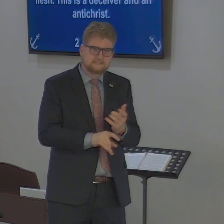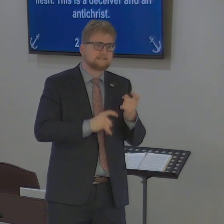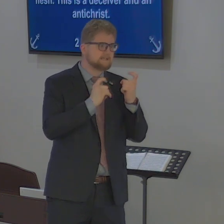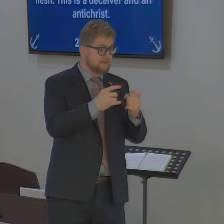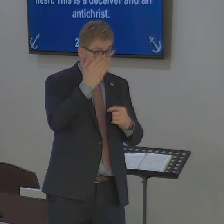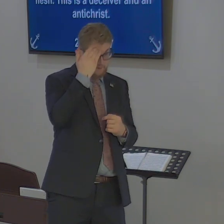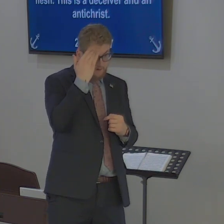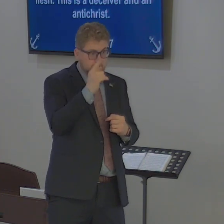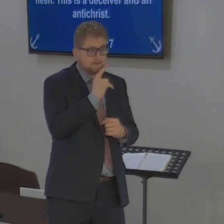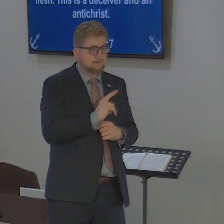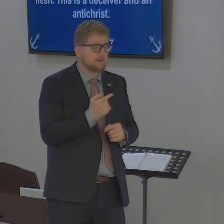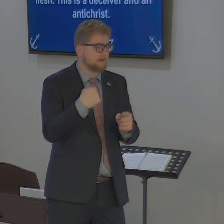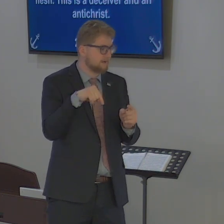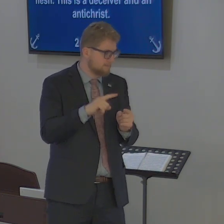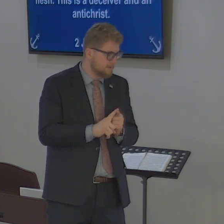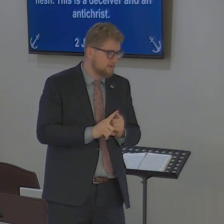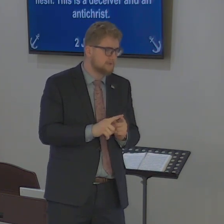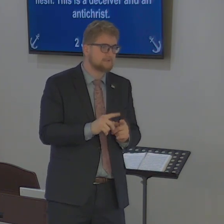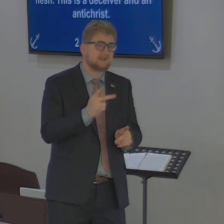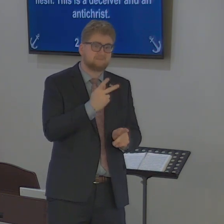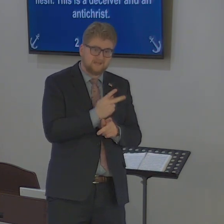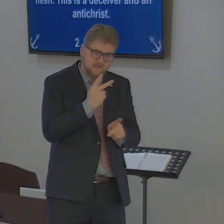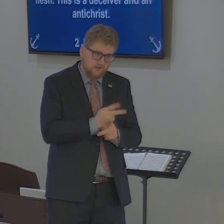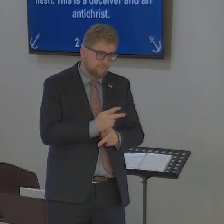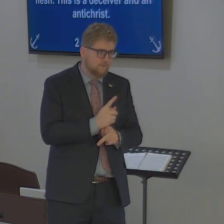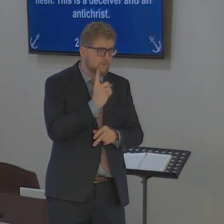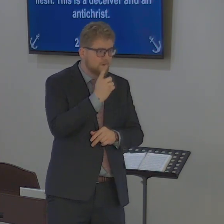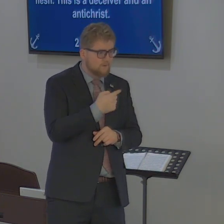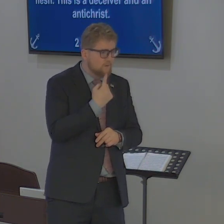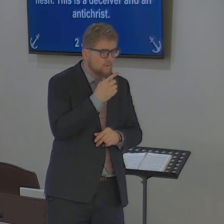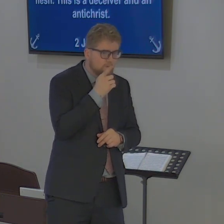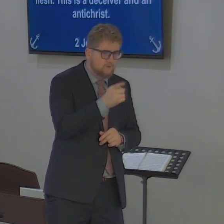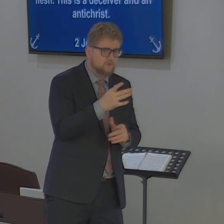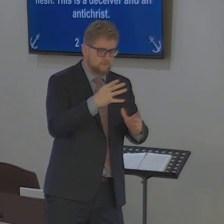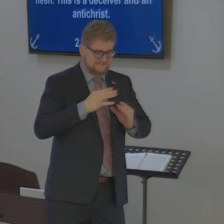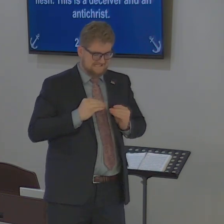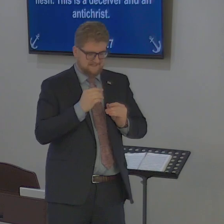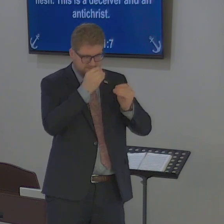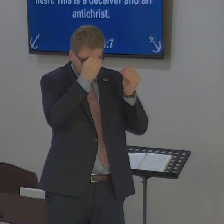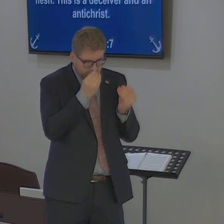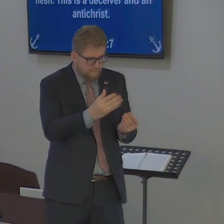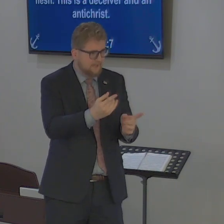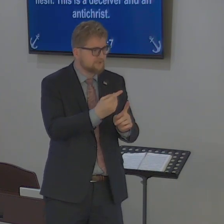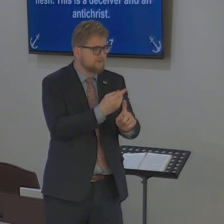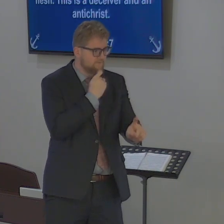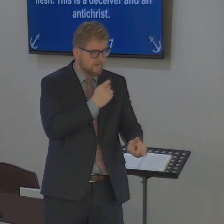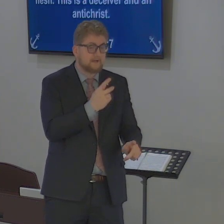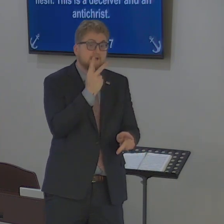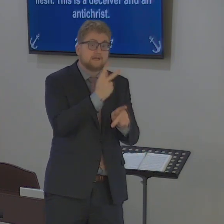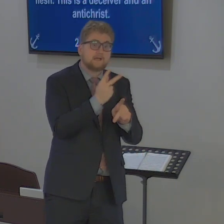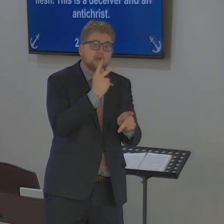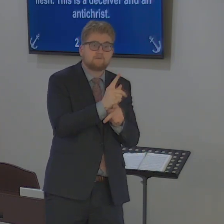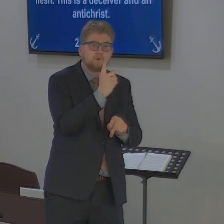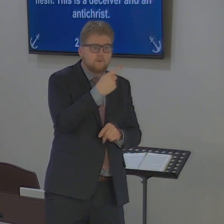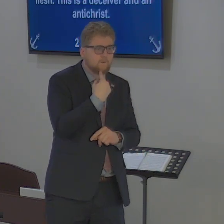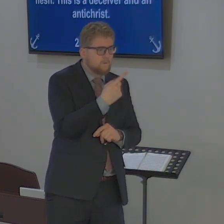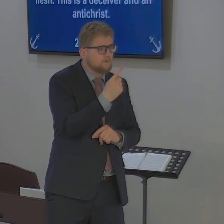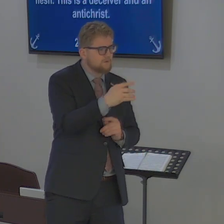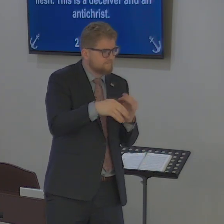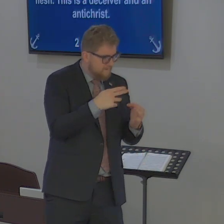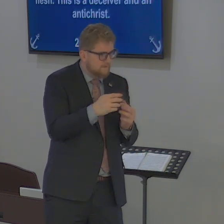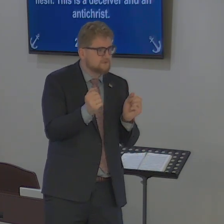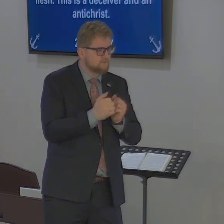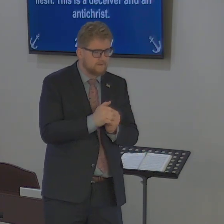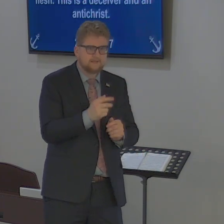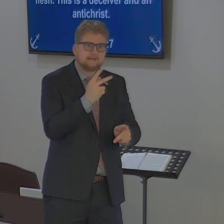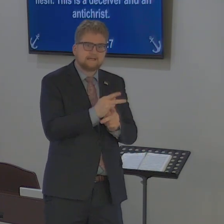this lady about is, be careful who you receive information from. Be careful who you hang around with. Be careful who